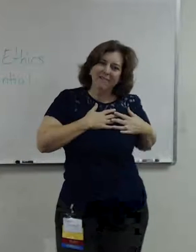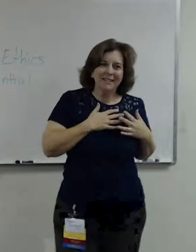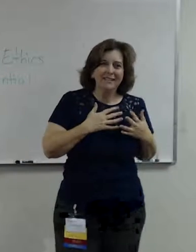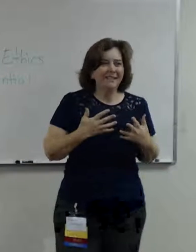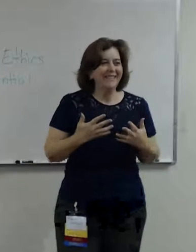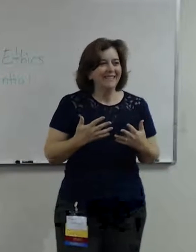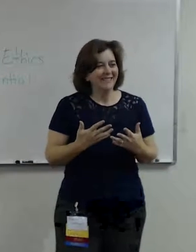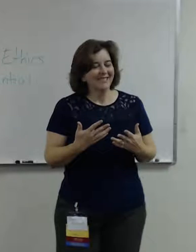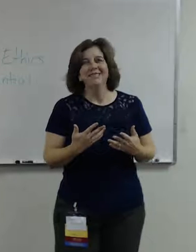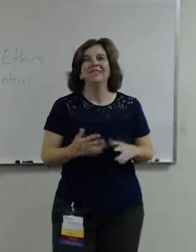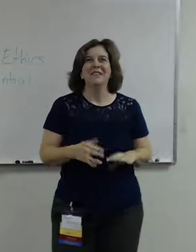wait a minute.